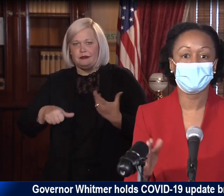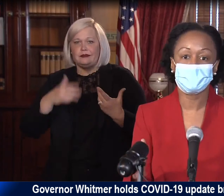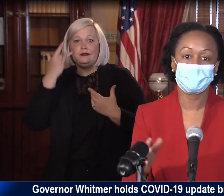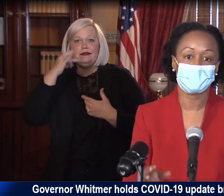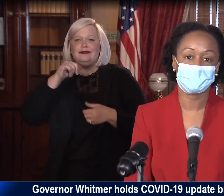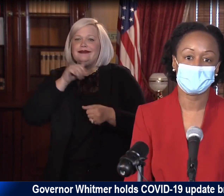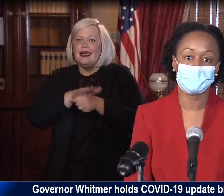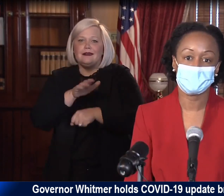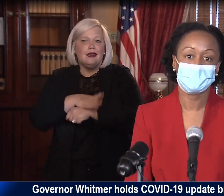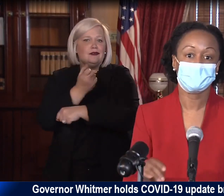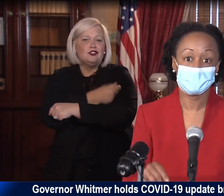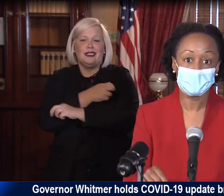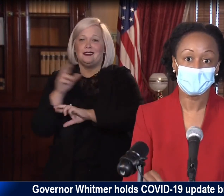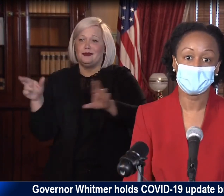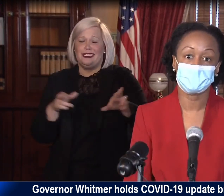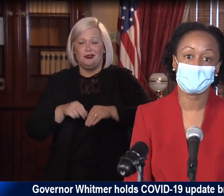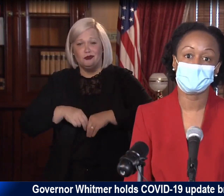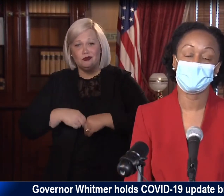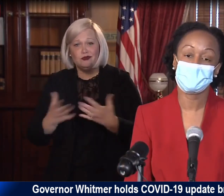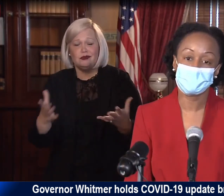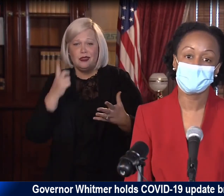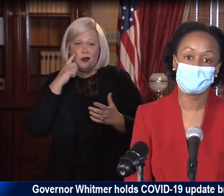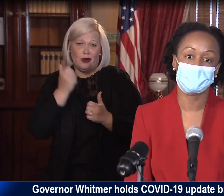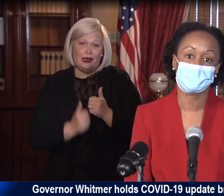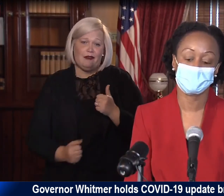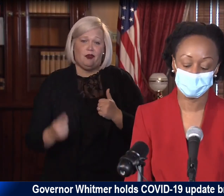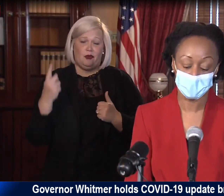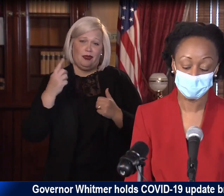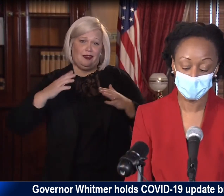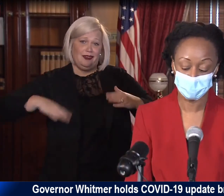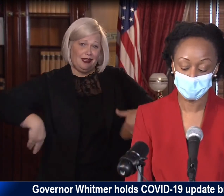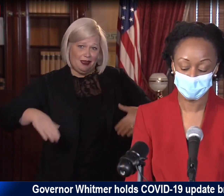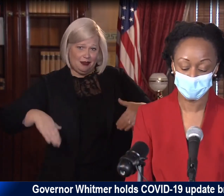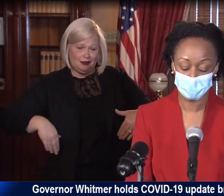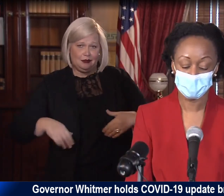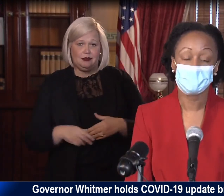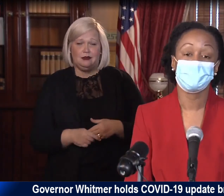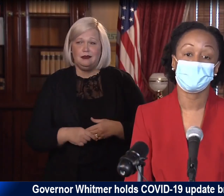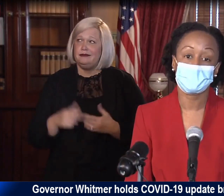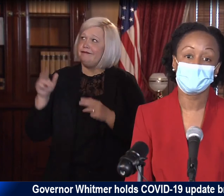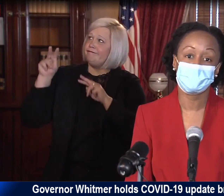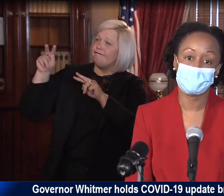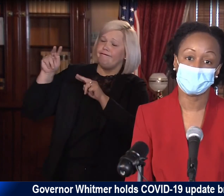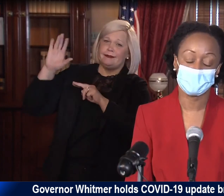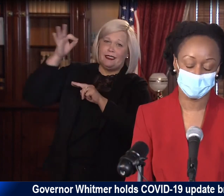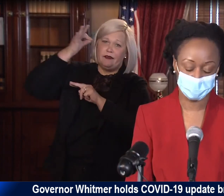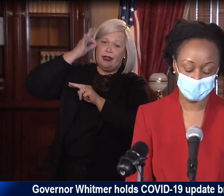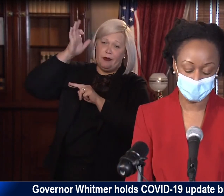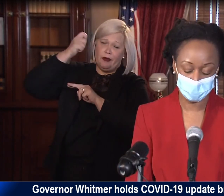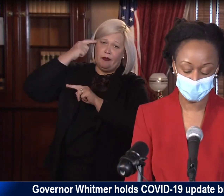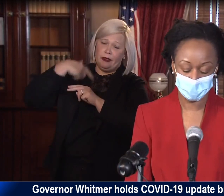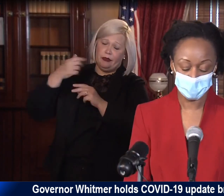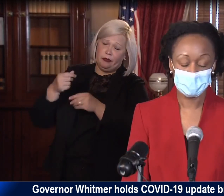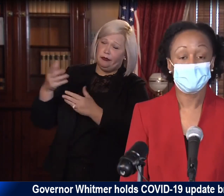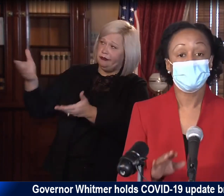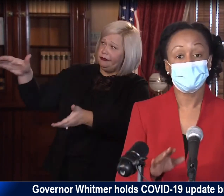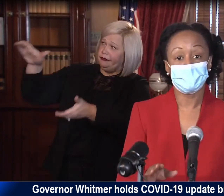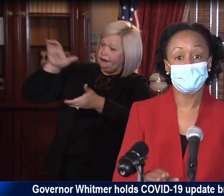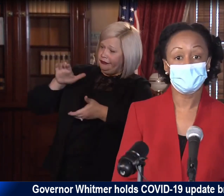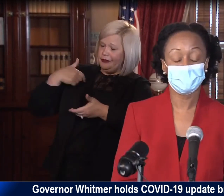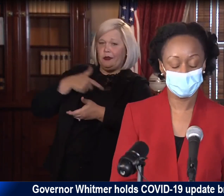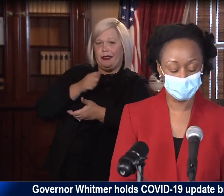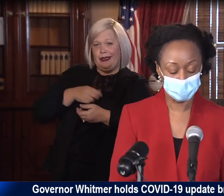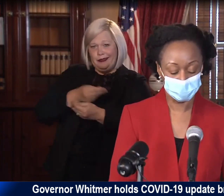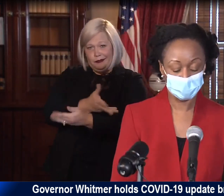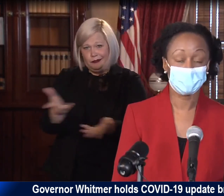simply not enough vaccine today that has been given to us by the federal government for that to work at this time.